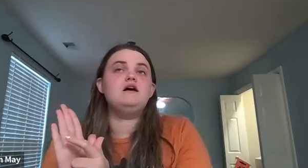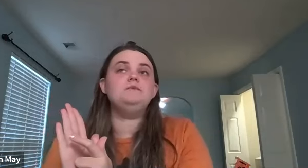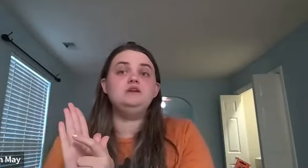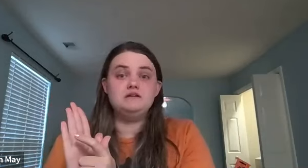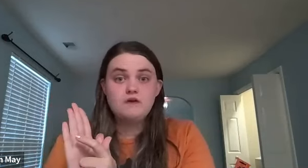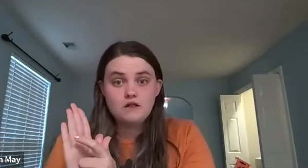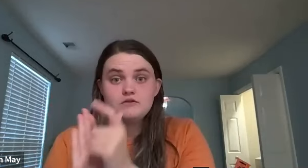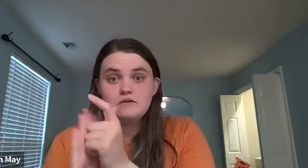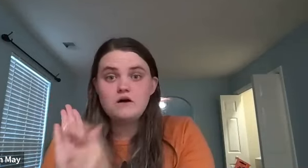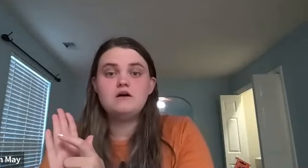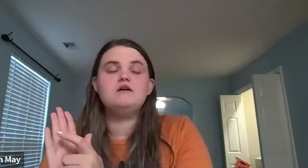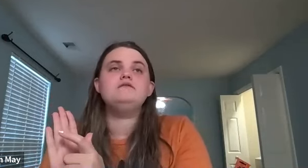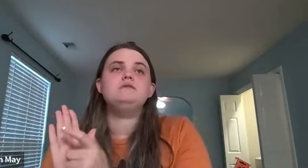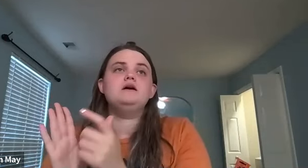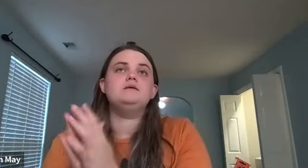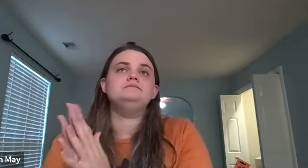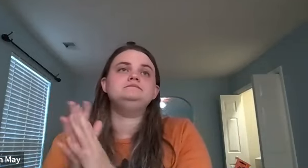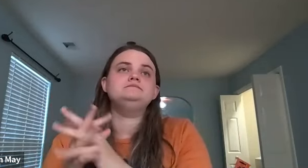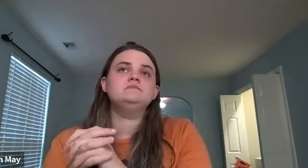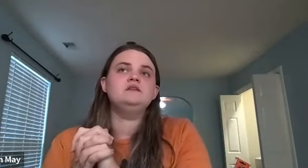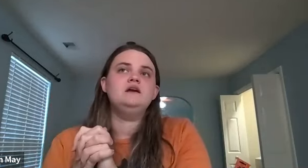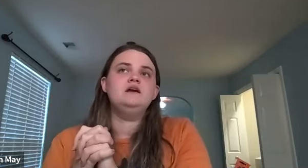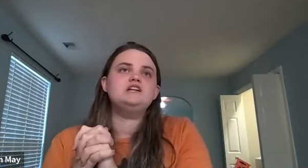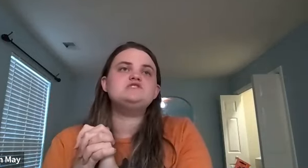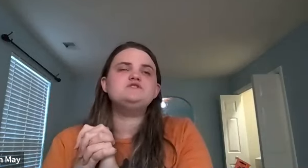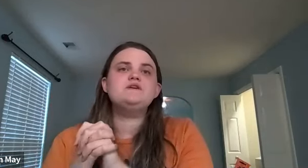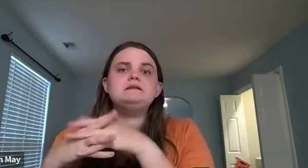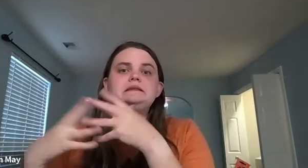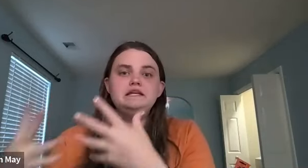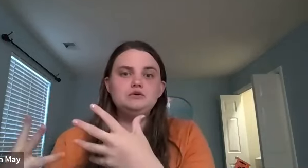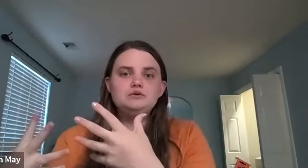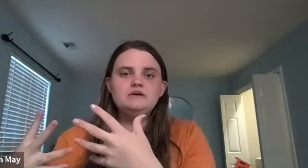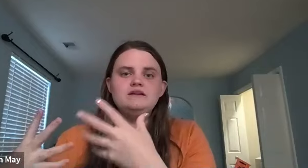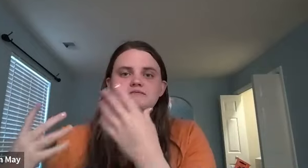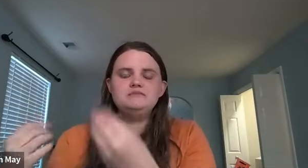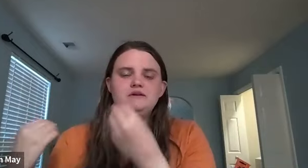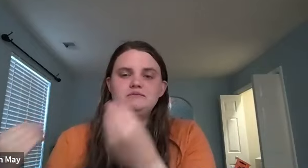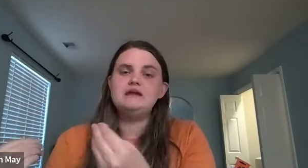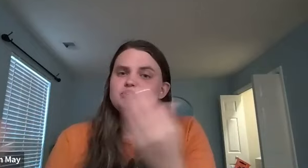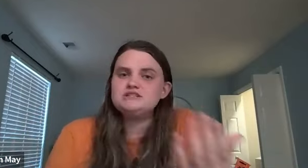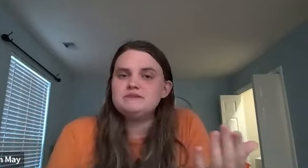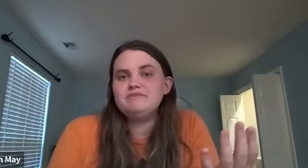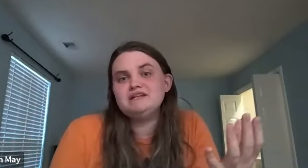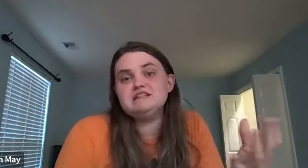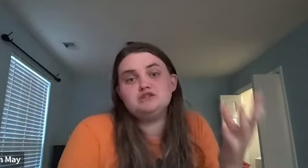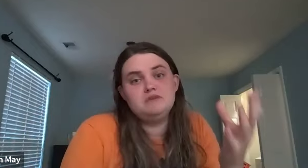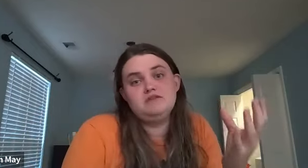You need to follow the law. It just feels very legal in a like, and which is, I mean, makes sense. Your